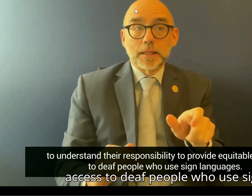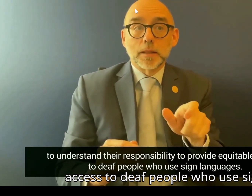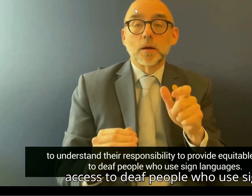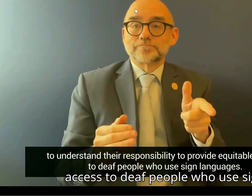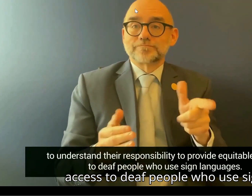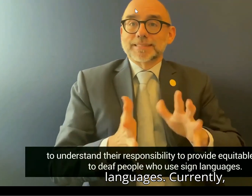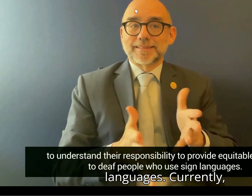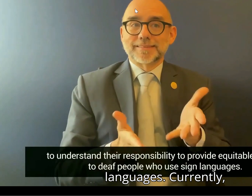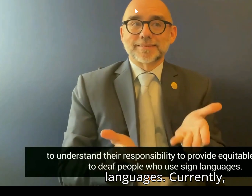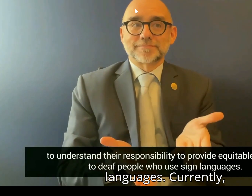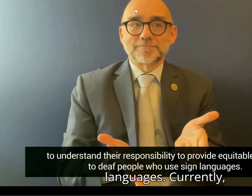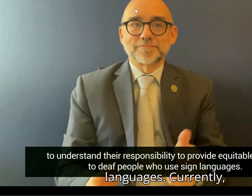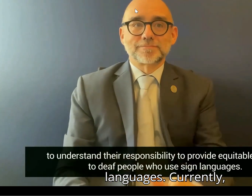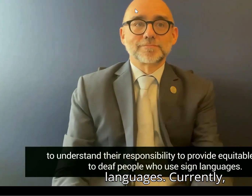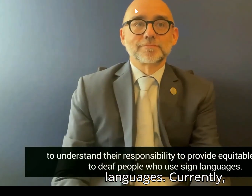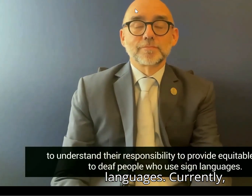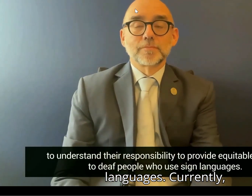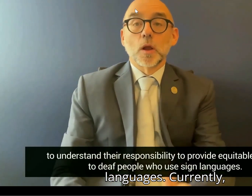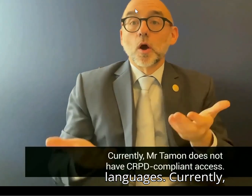people who use sign languages.